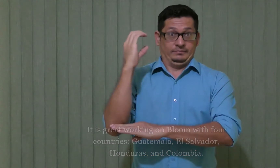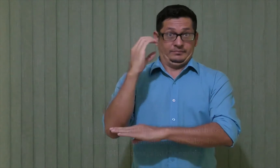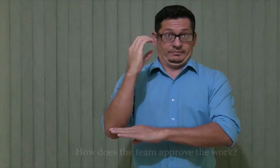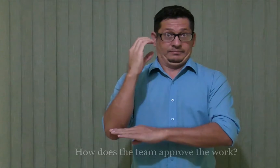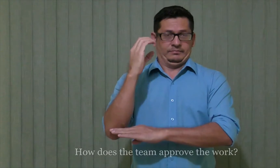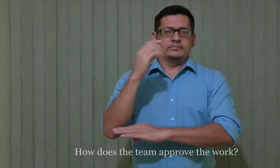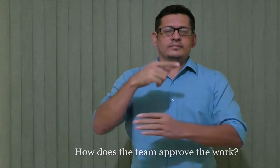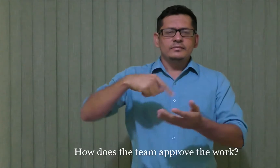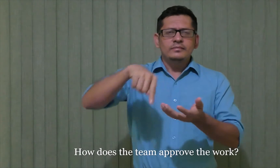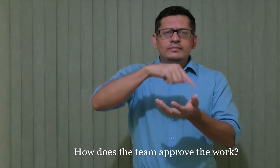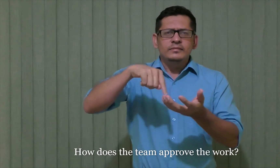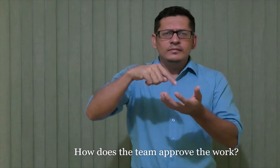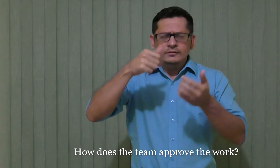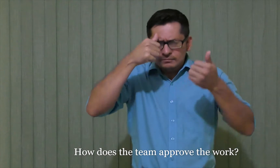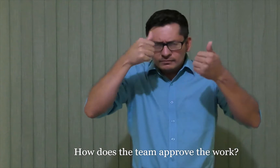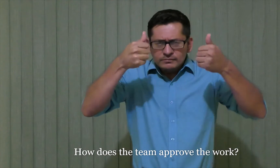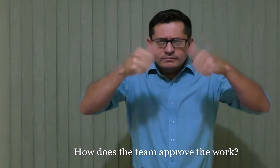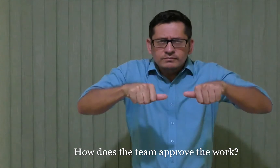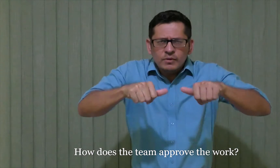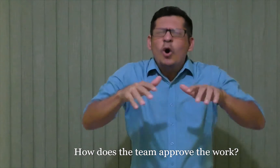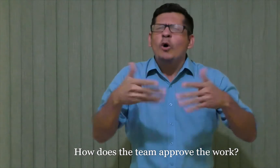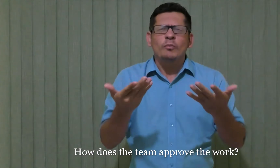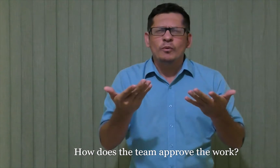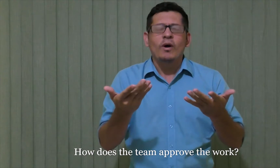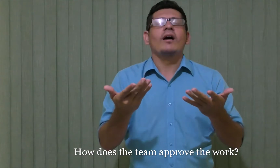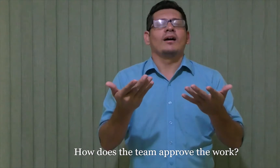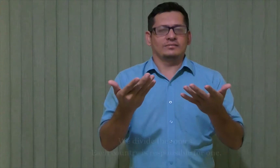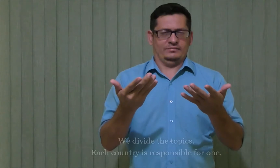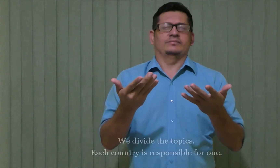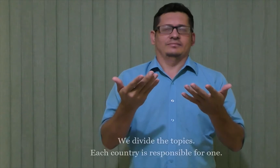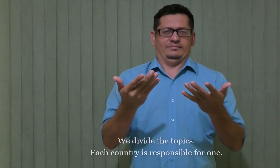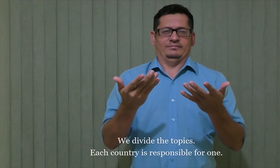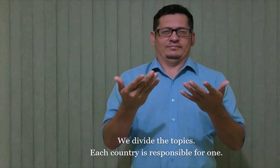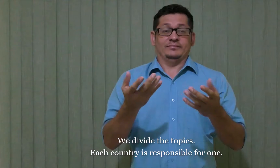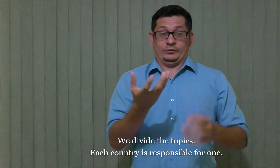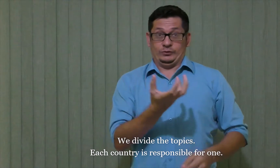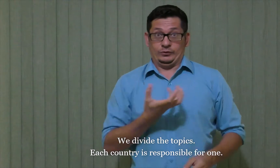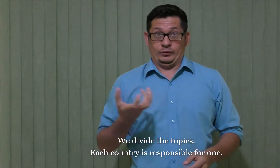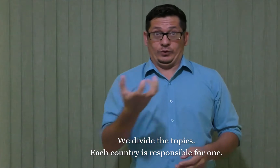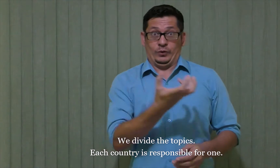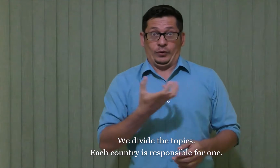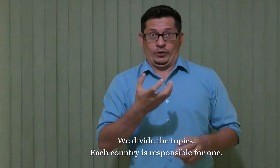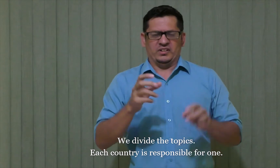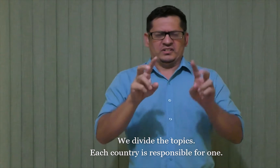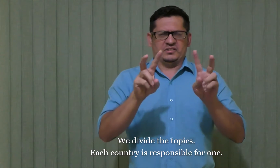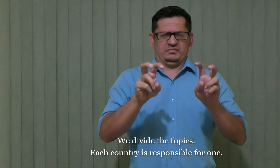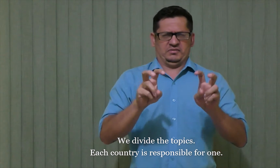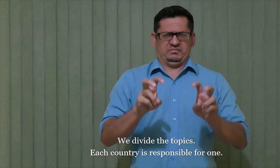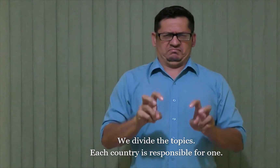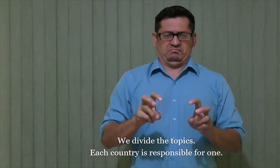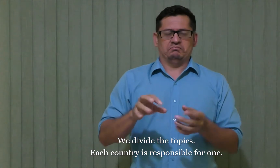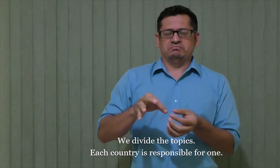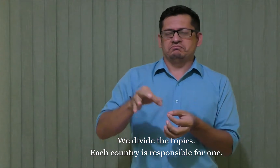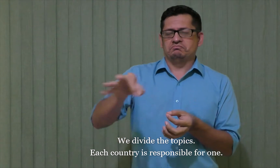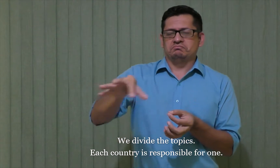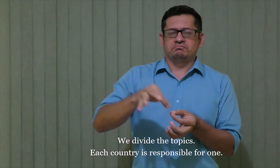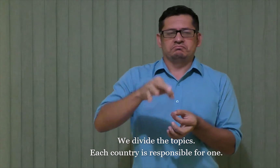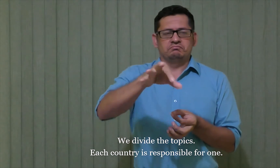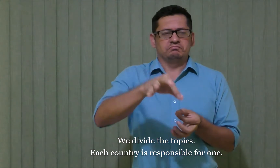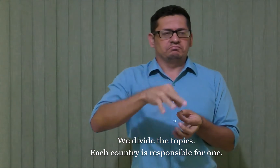Colombia. How does the team approve the work? We divide the topics. Each country is